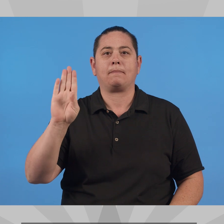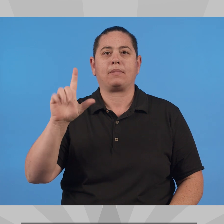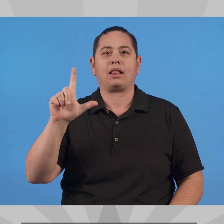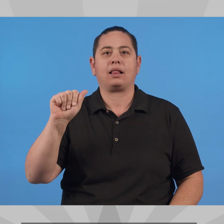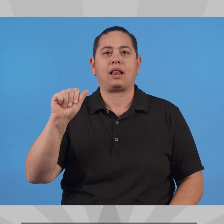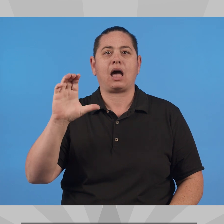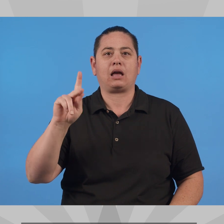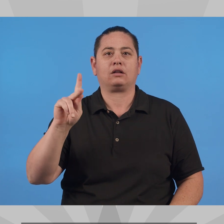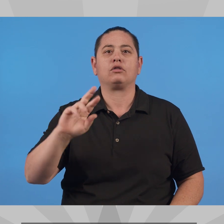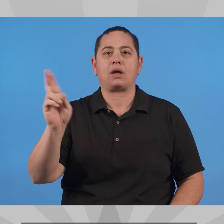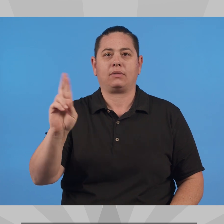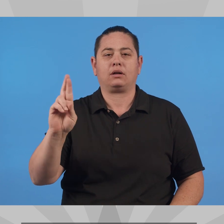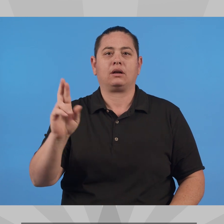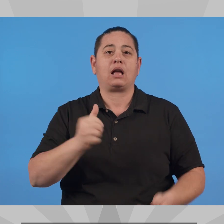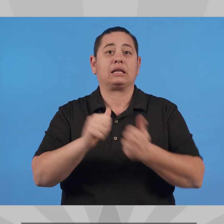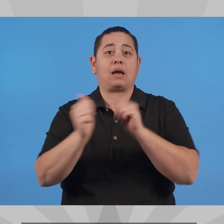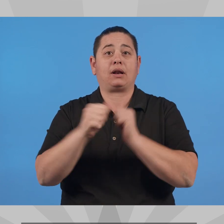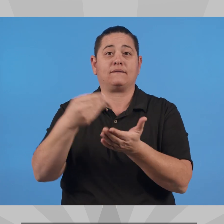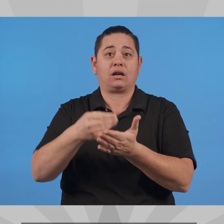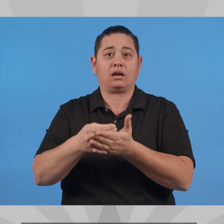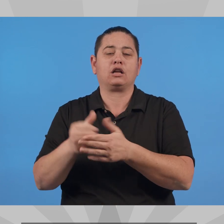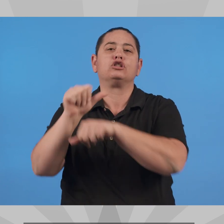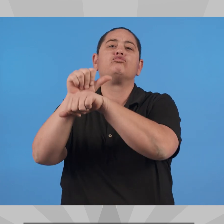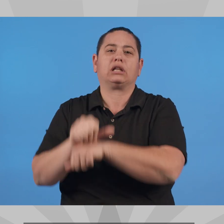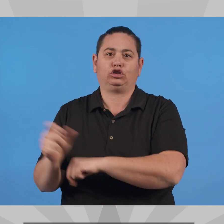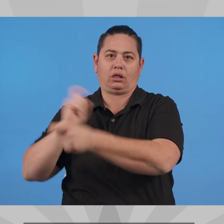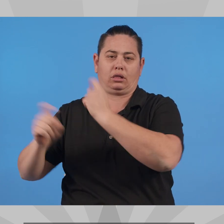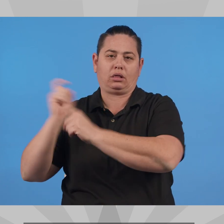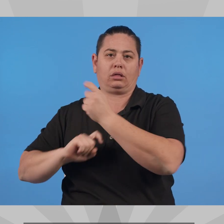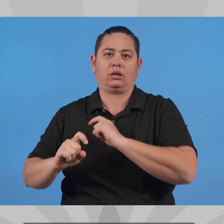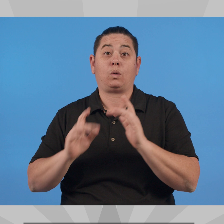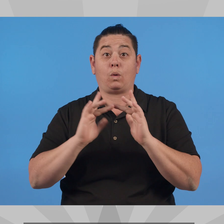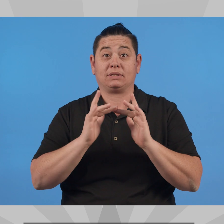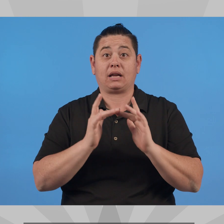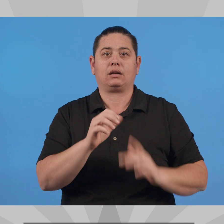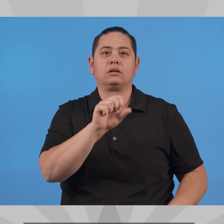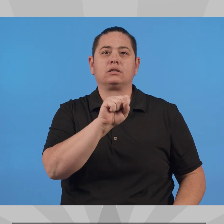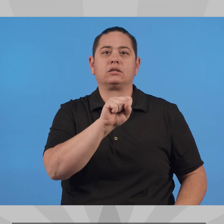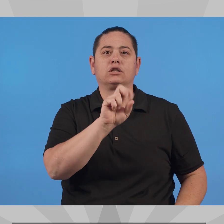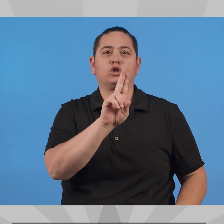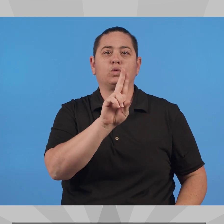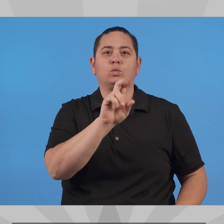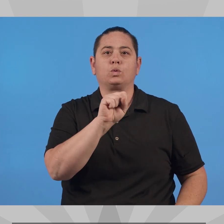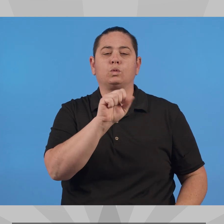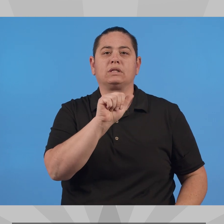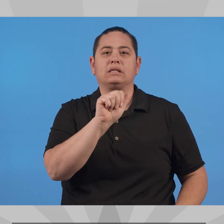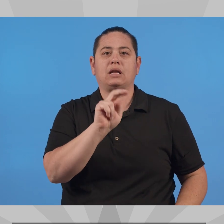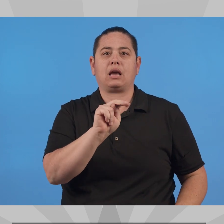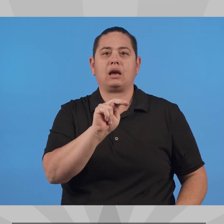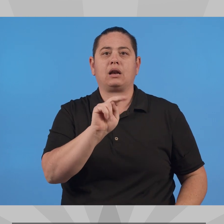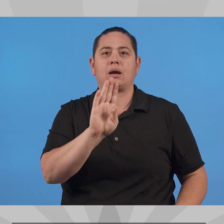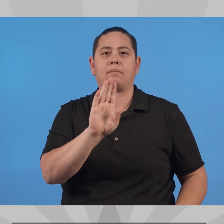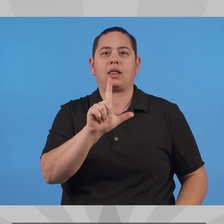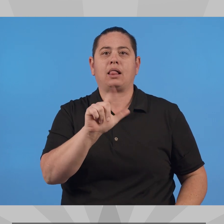Susan Black, Party Republican, Campaign Funding Traditional, website